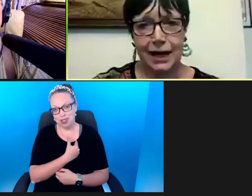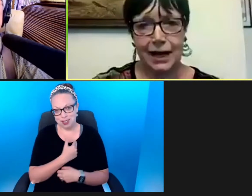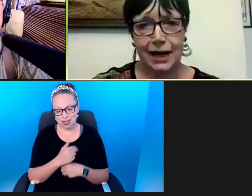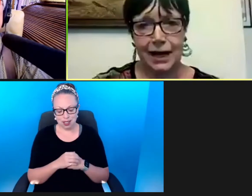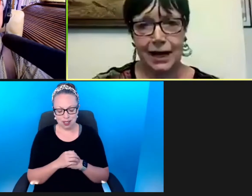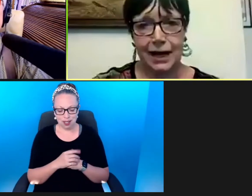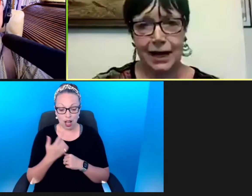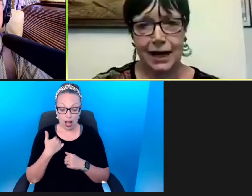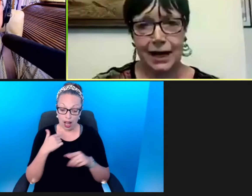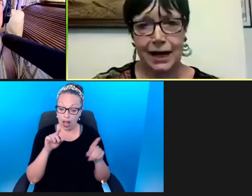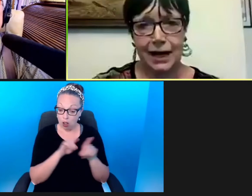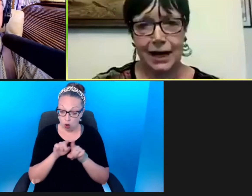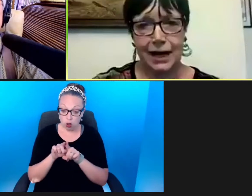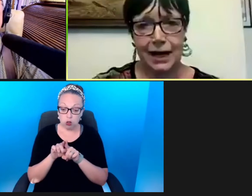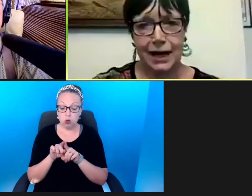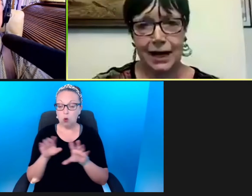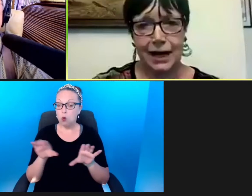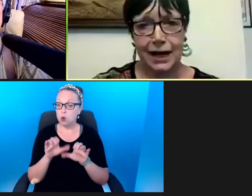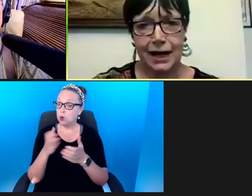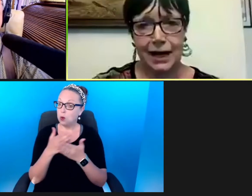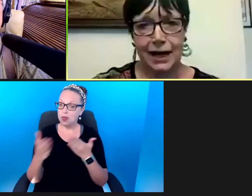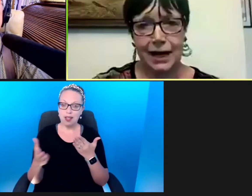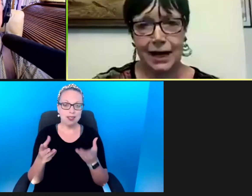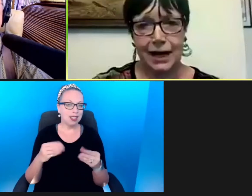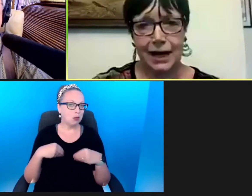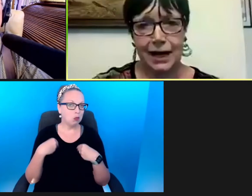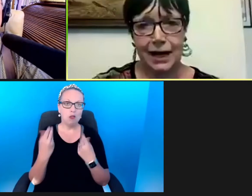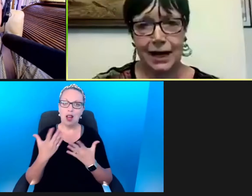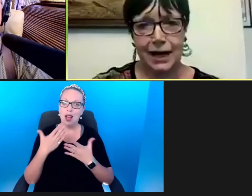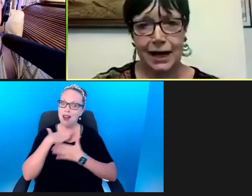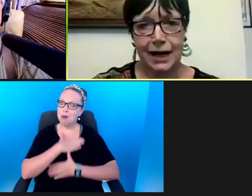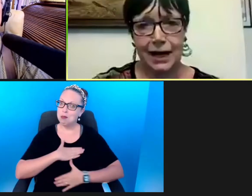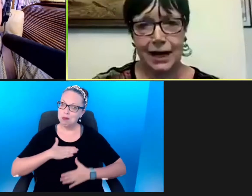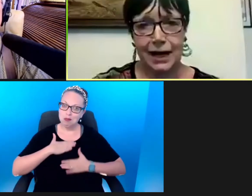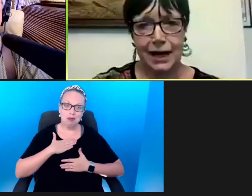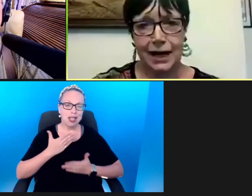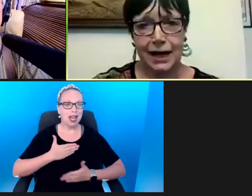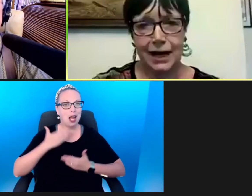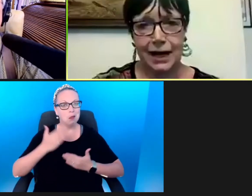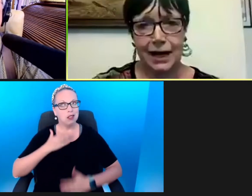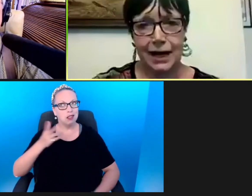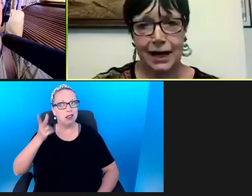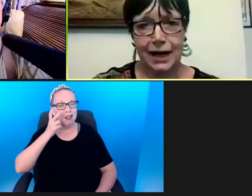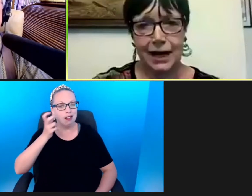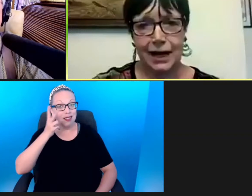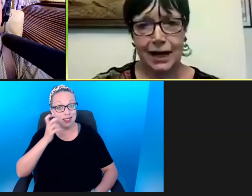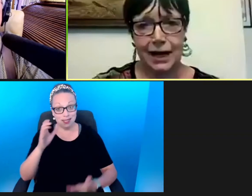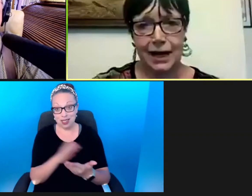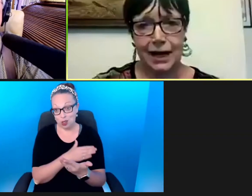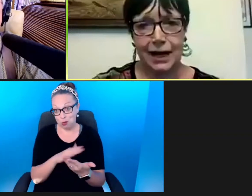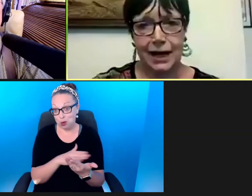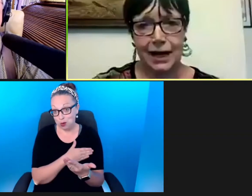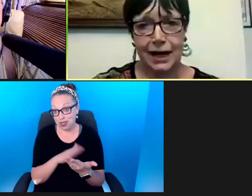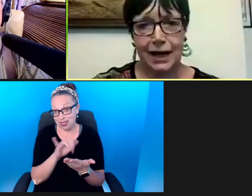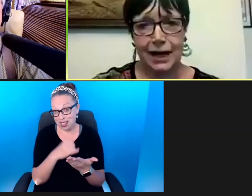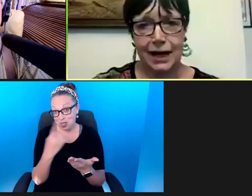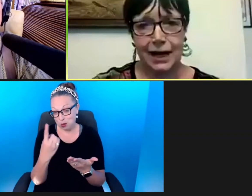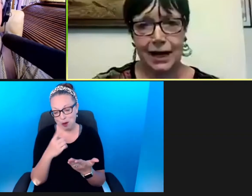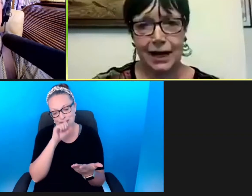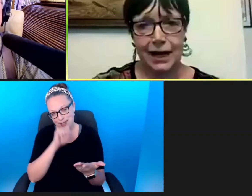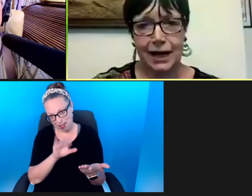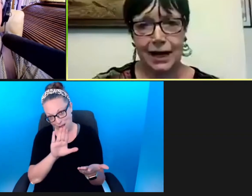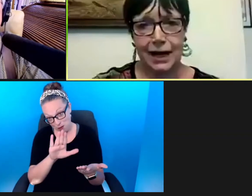do things that just give me pleasure. Listening to music, certainly one, and I love your